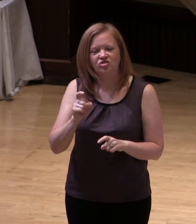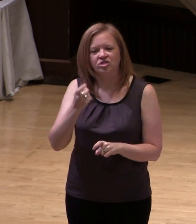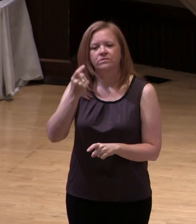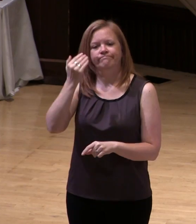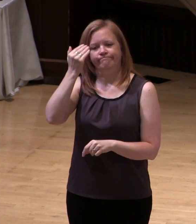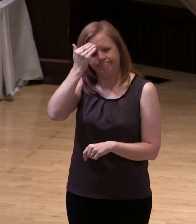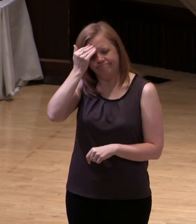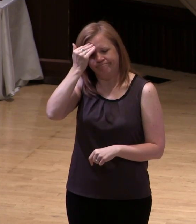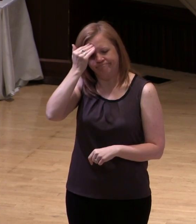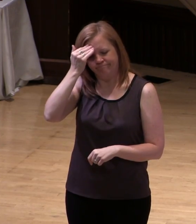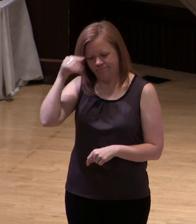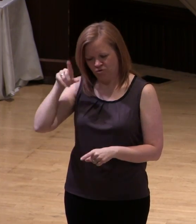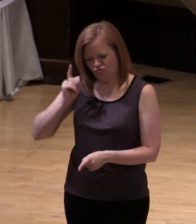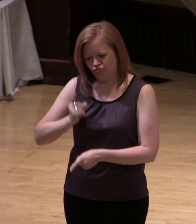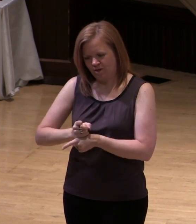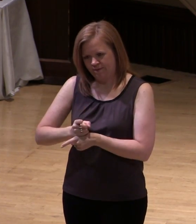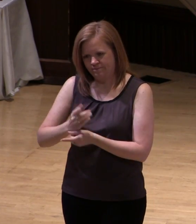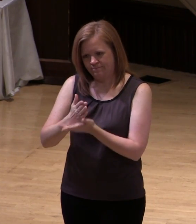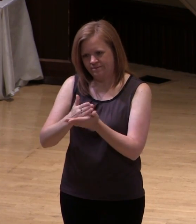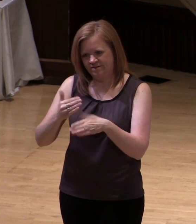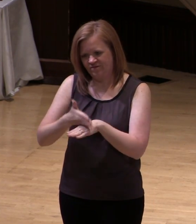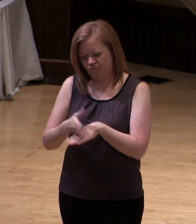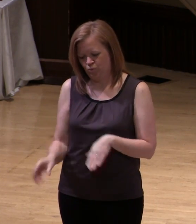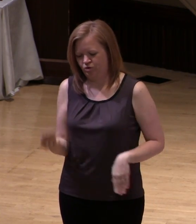know this is the right piece."